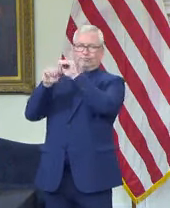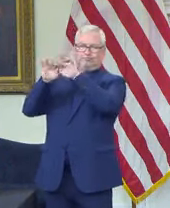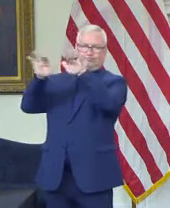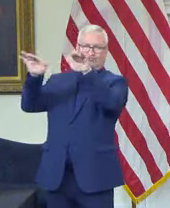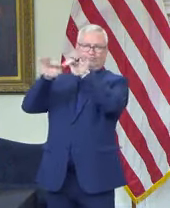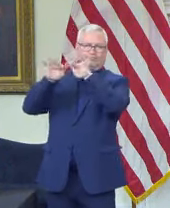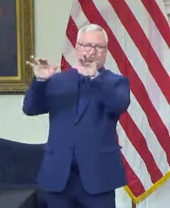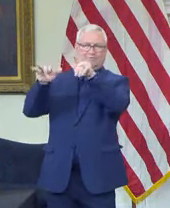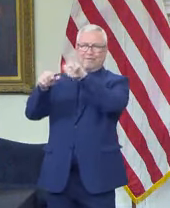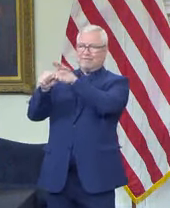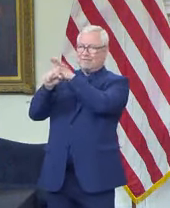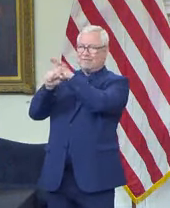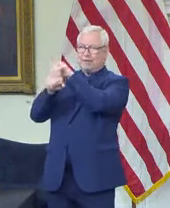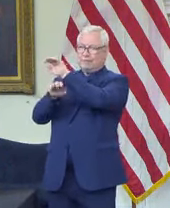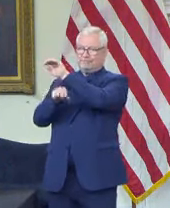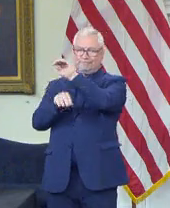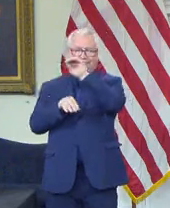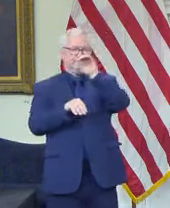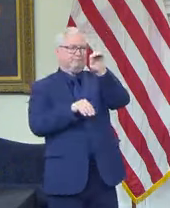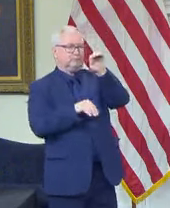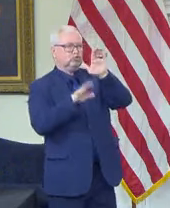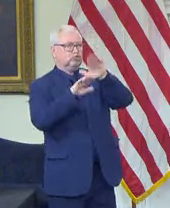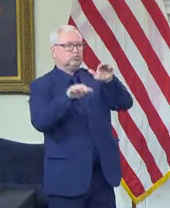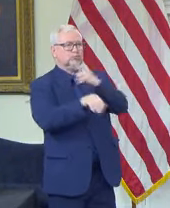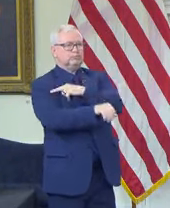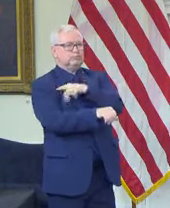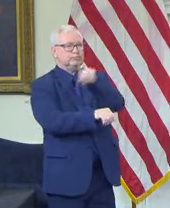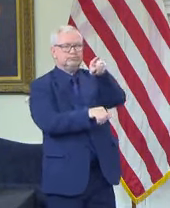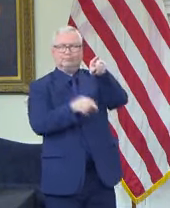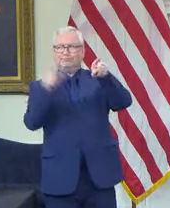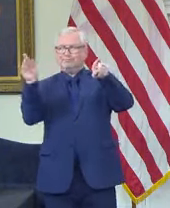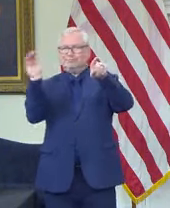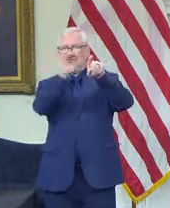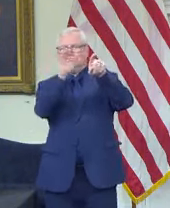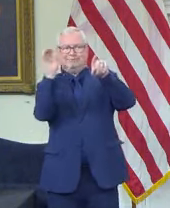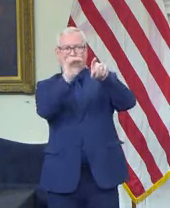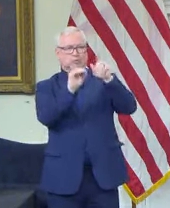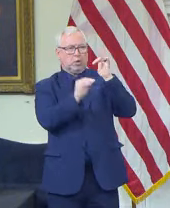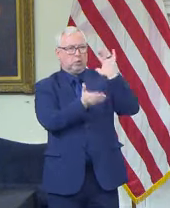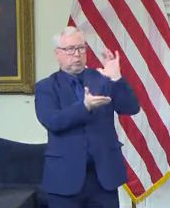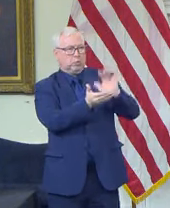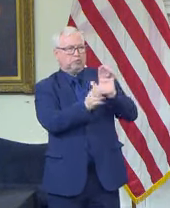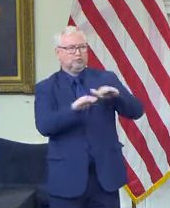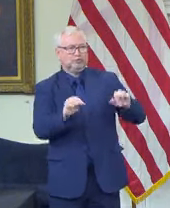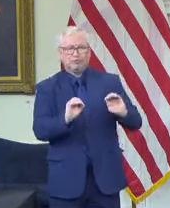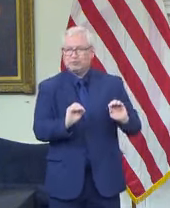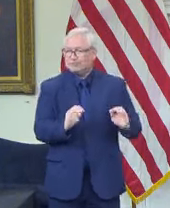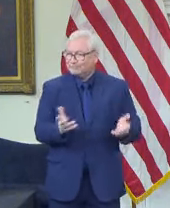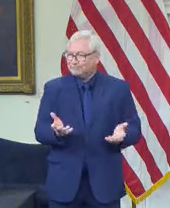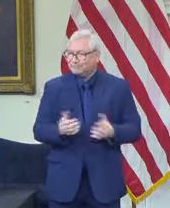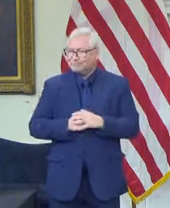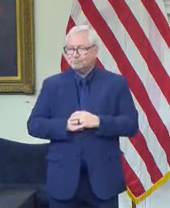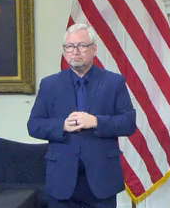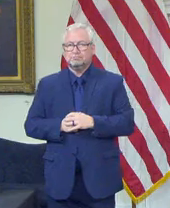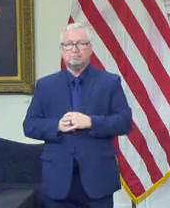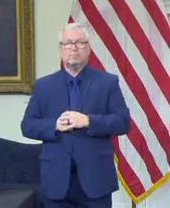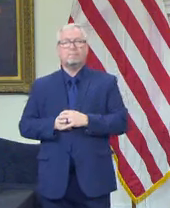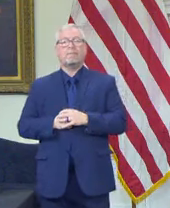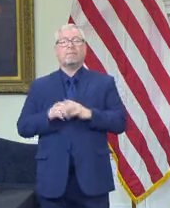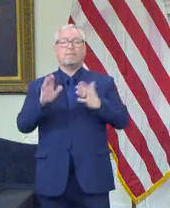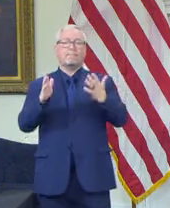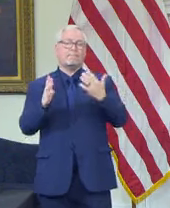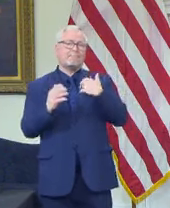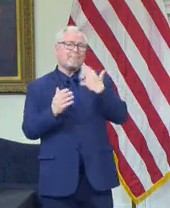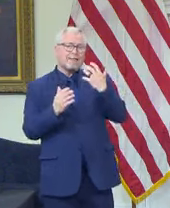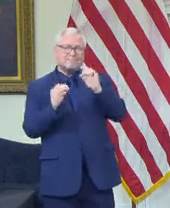do want to make is that deaths are always a lagging indicator, usually a couple